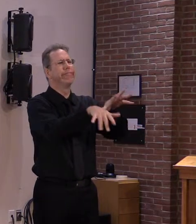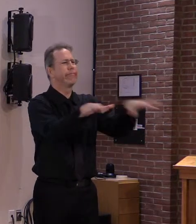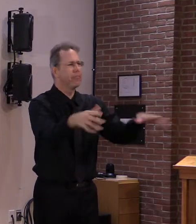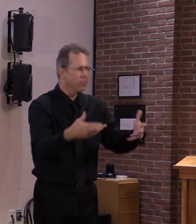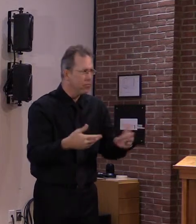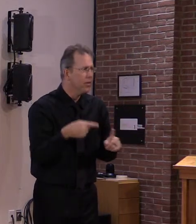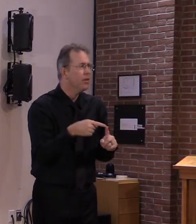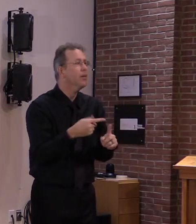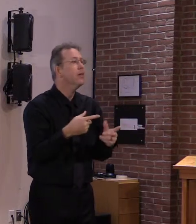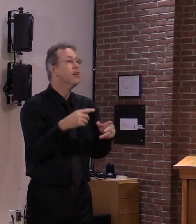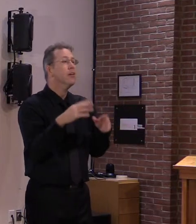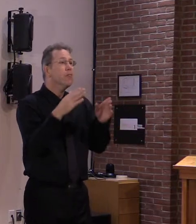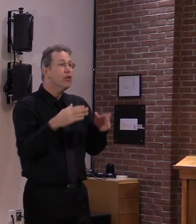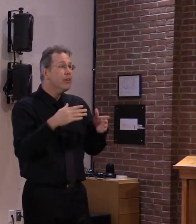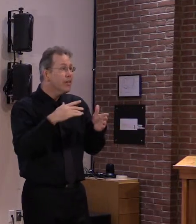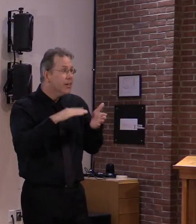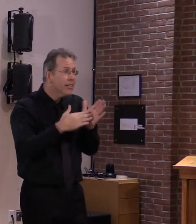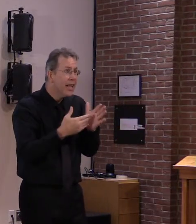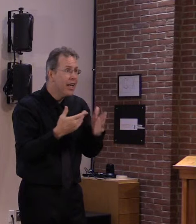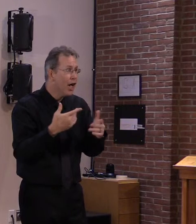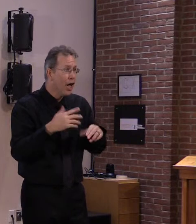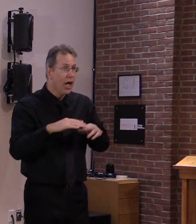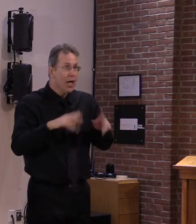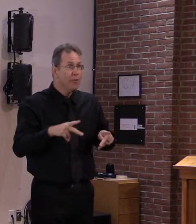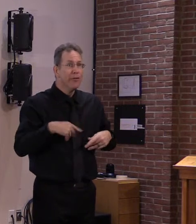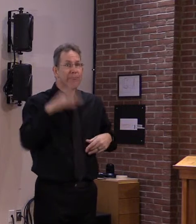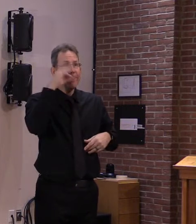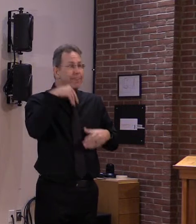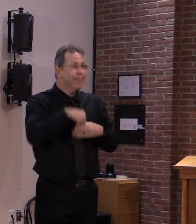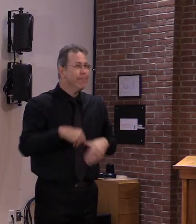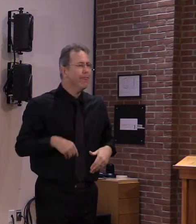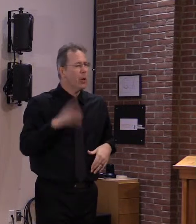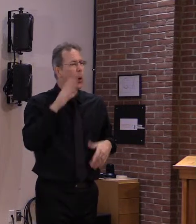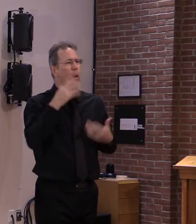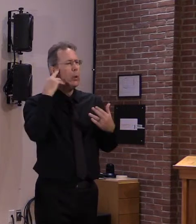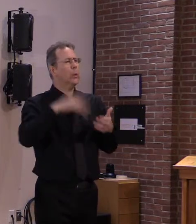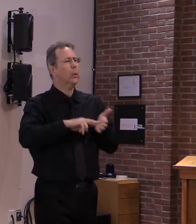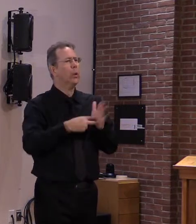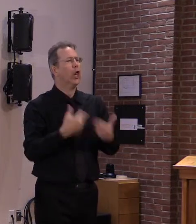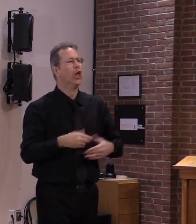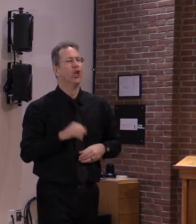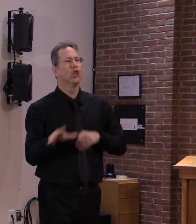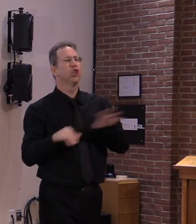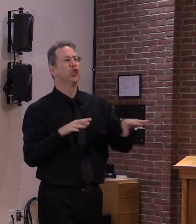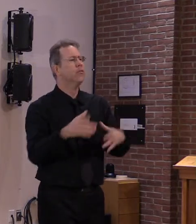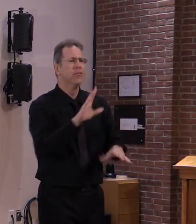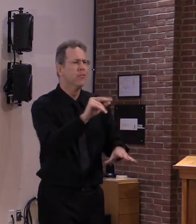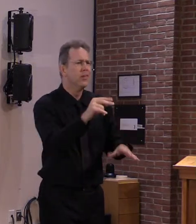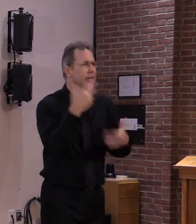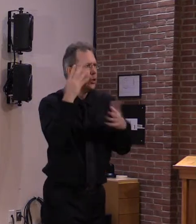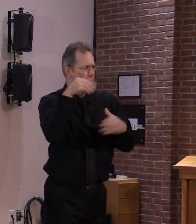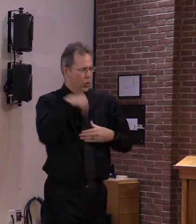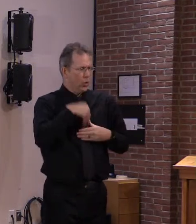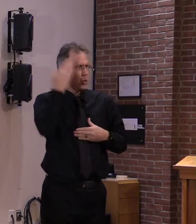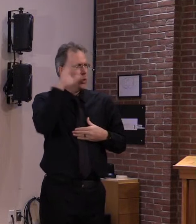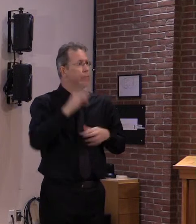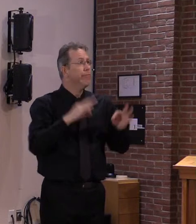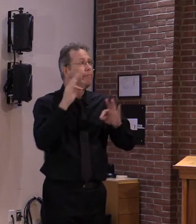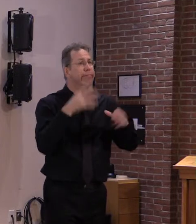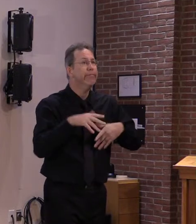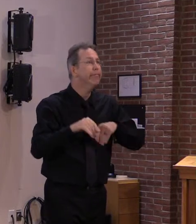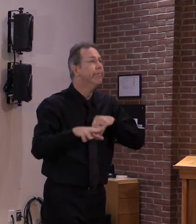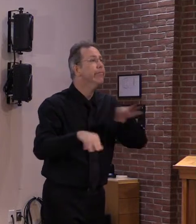Thank you, Dr. Levine. We'll open up to questions at this time. All right, we have 23 in the queue today, and we'll start in the room with